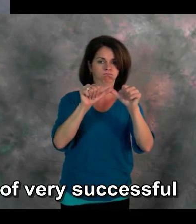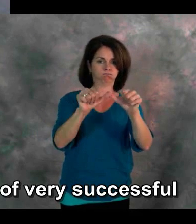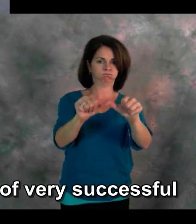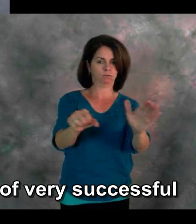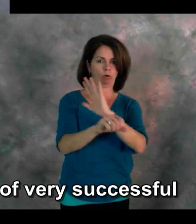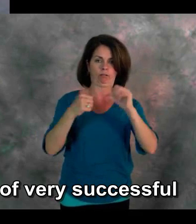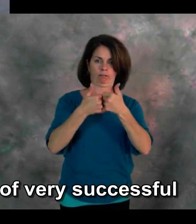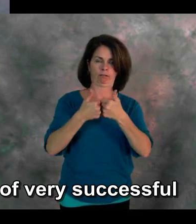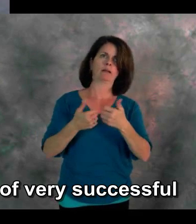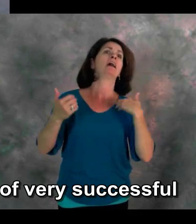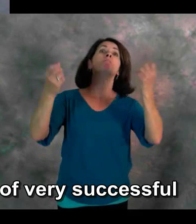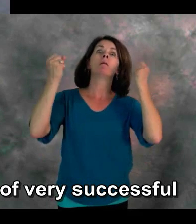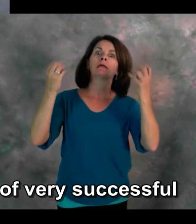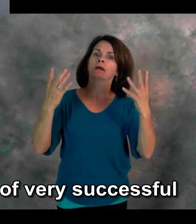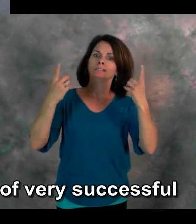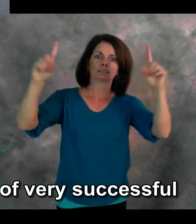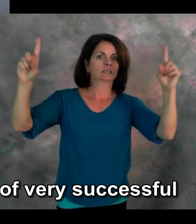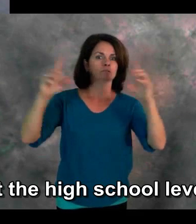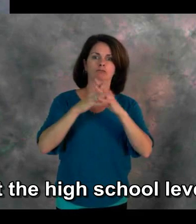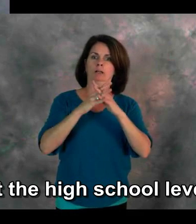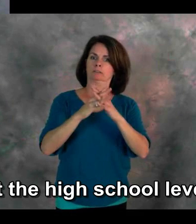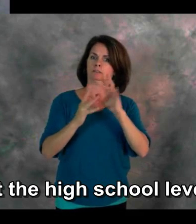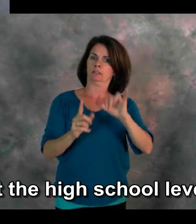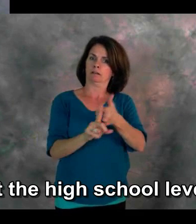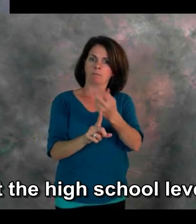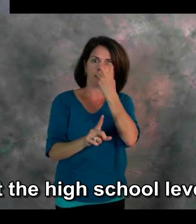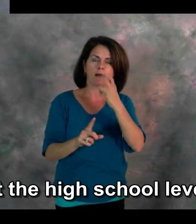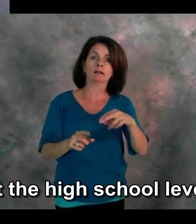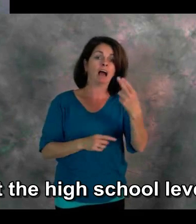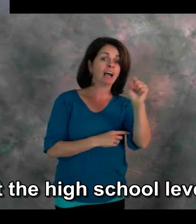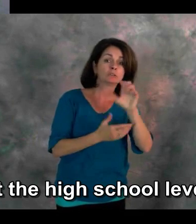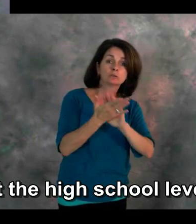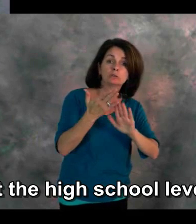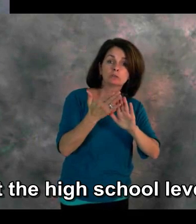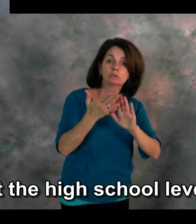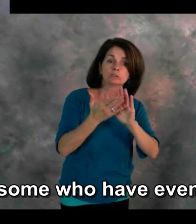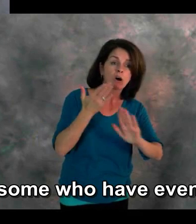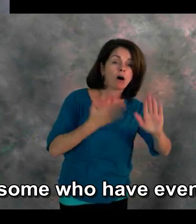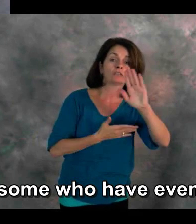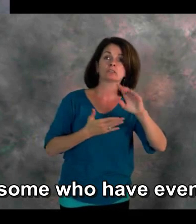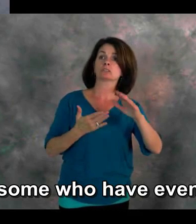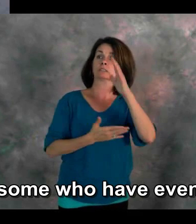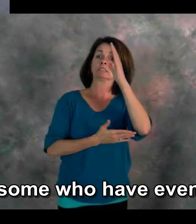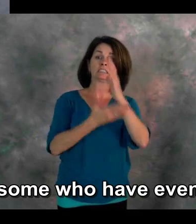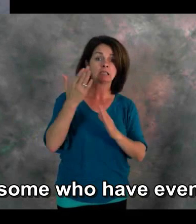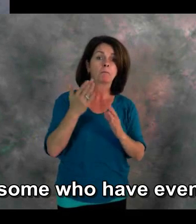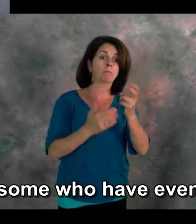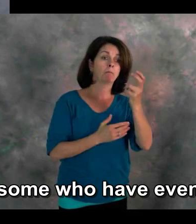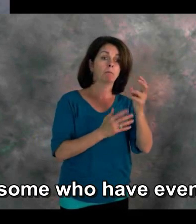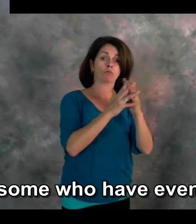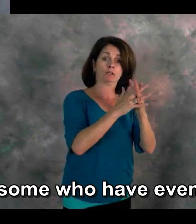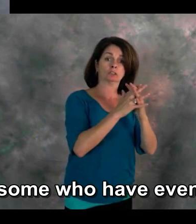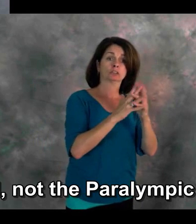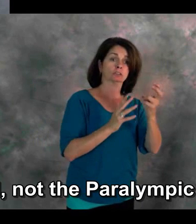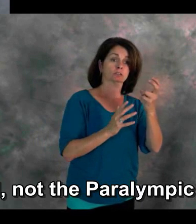There have been a lot of very successful wrestlers who are blind at the high school level, at the college level, and some